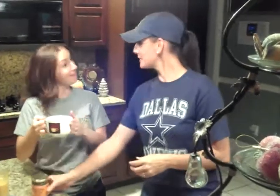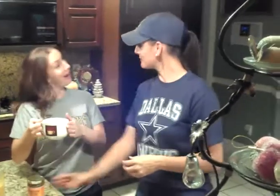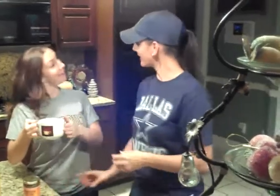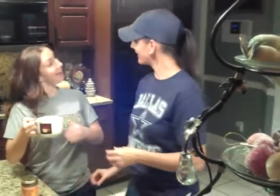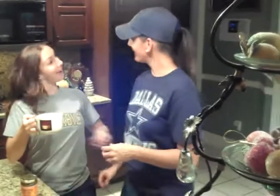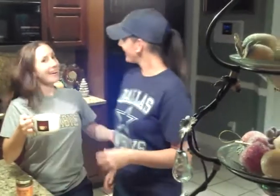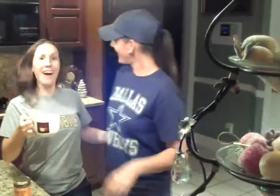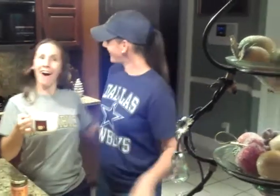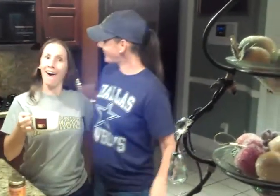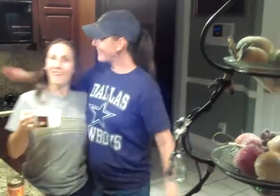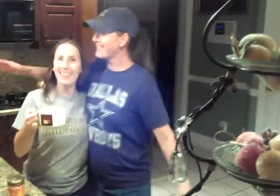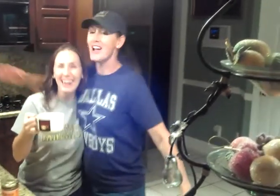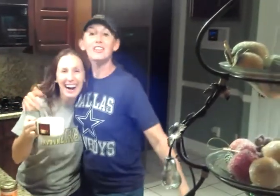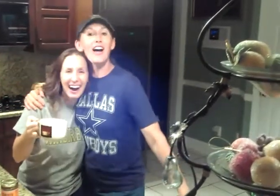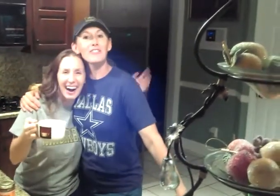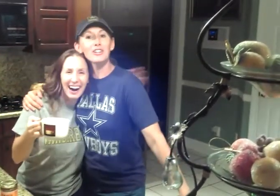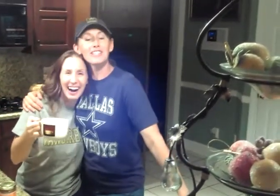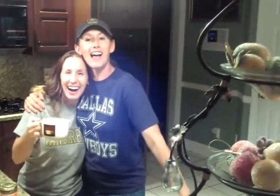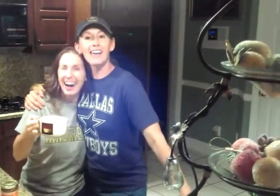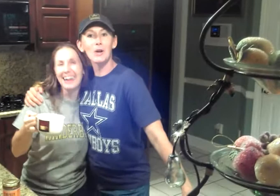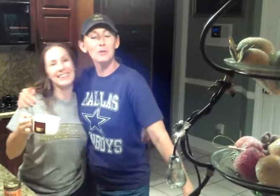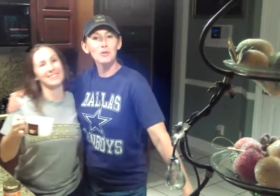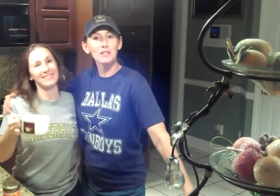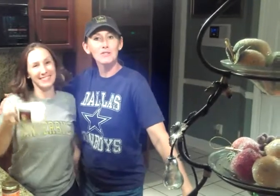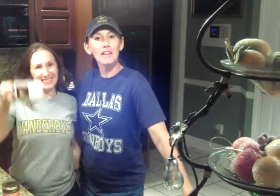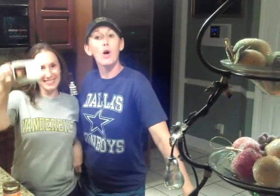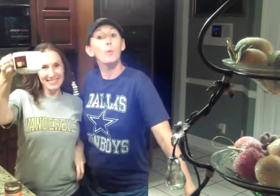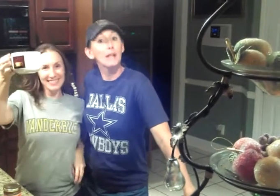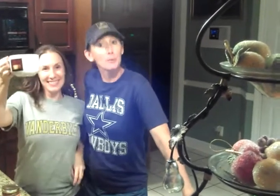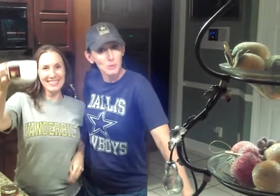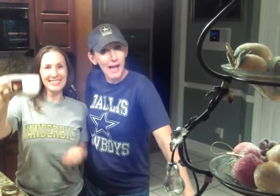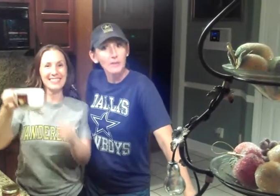me. I know. Y'all have a good night. Hope you enjoyed this video. Hope it helps you out.